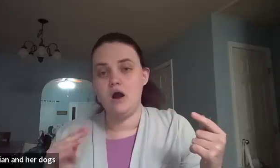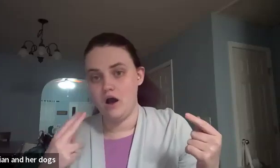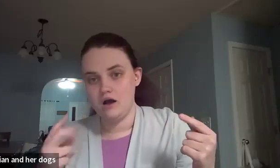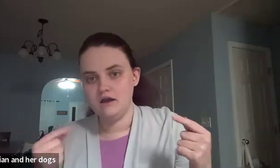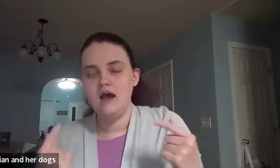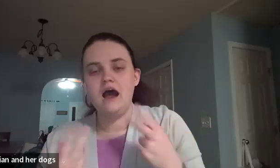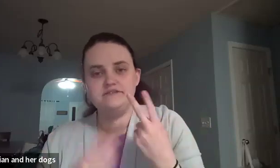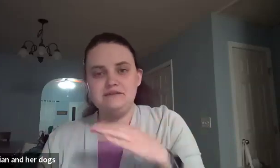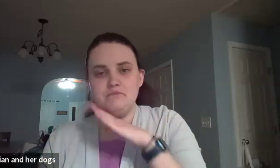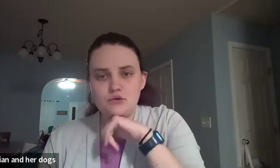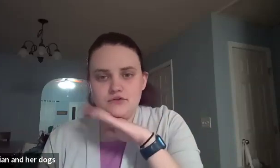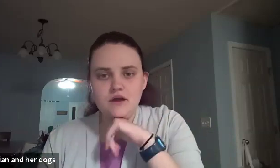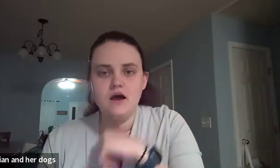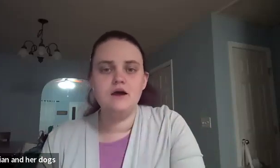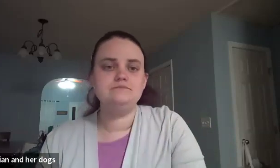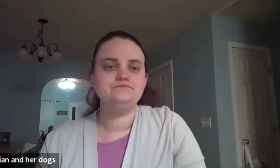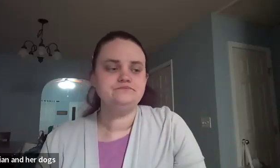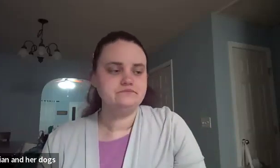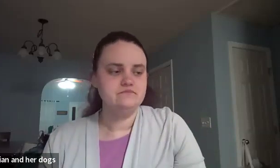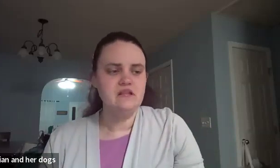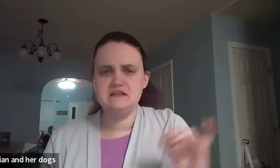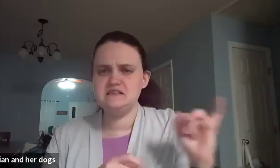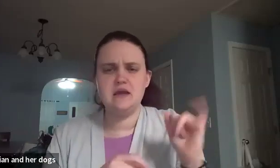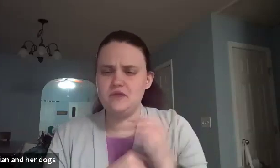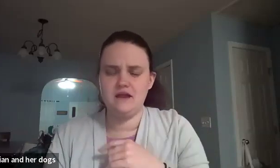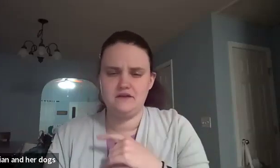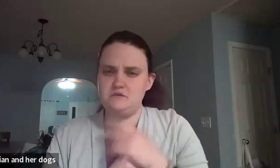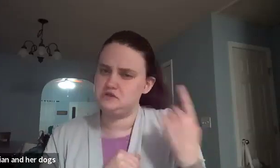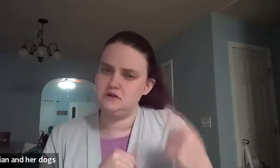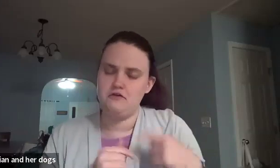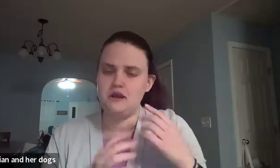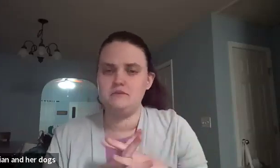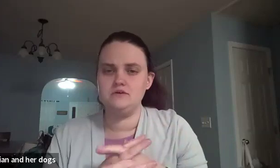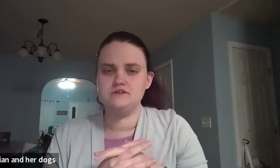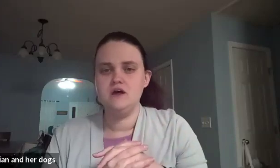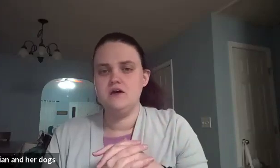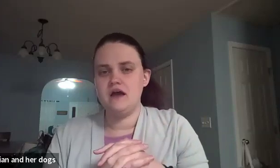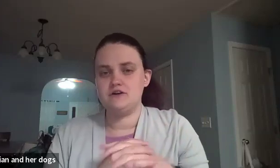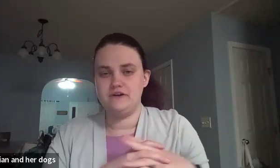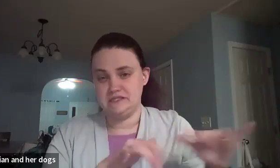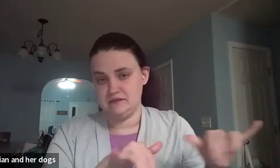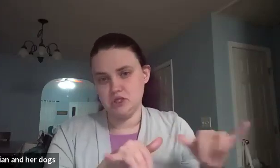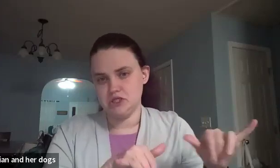a hog. I've seen both. It's the same thing, like I've said, with certain other animals that are very